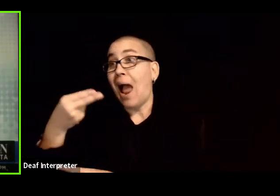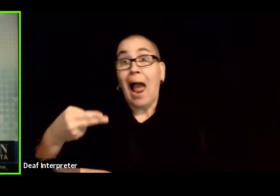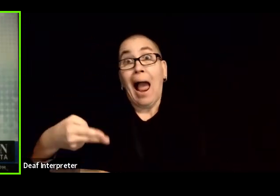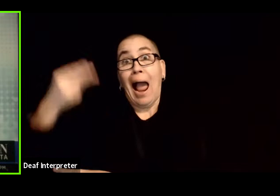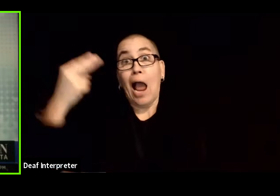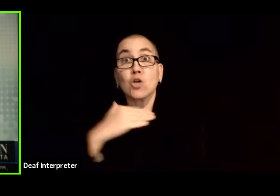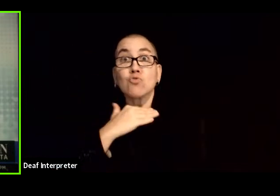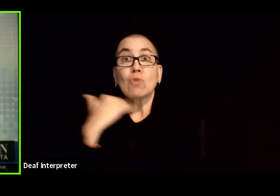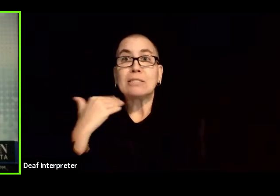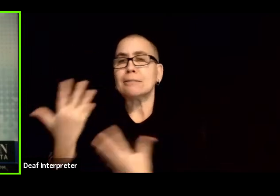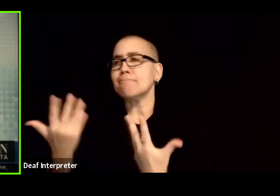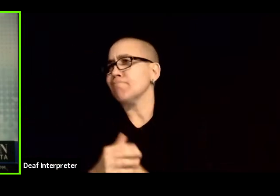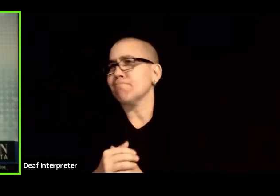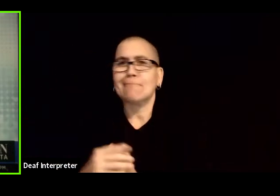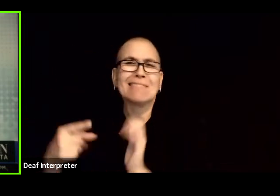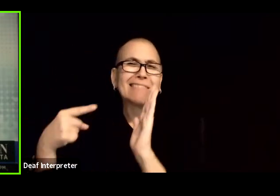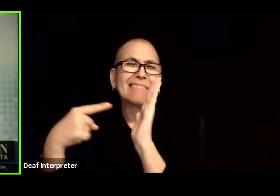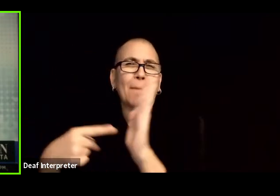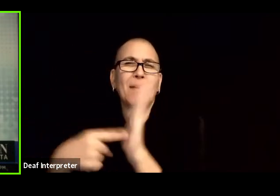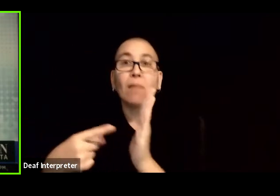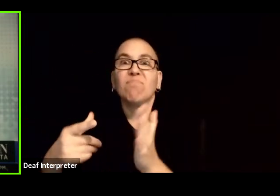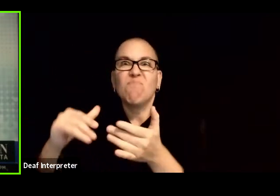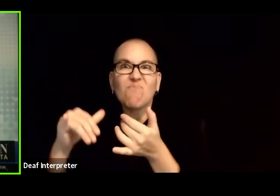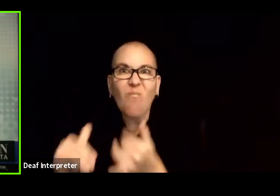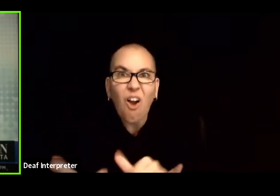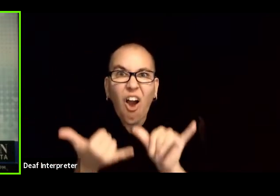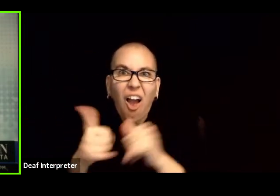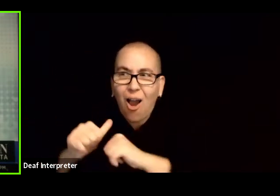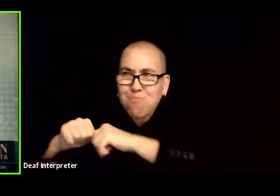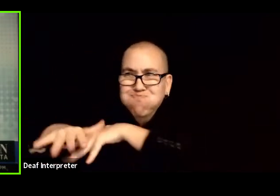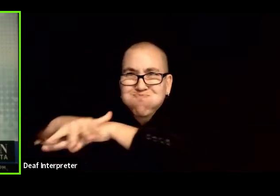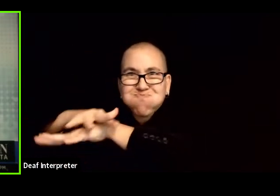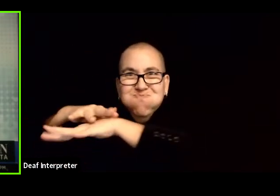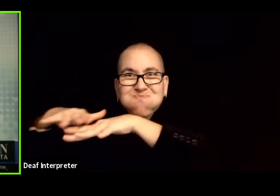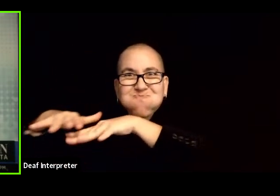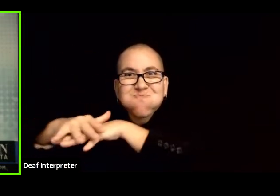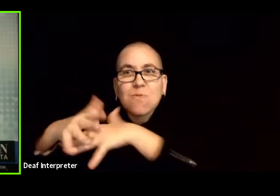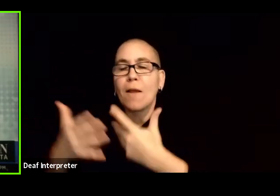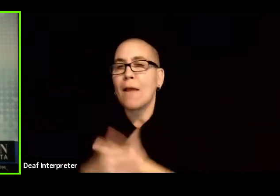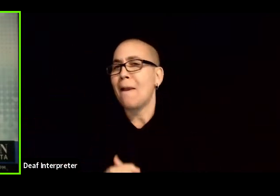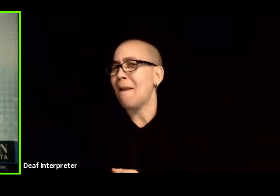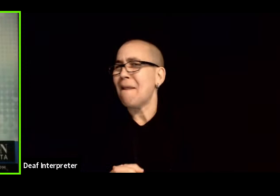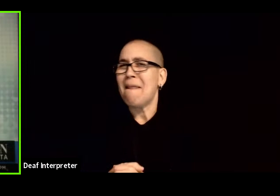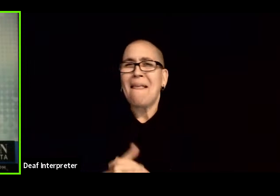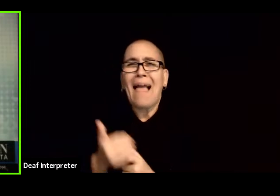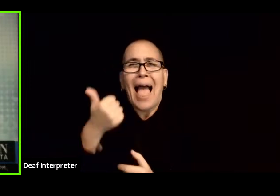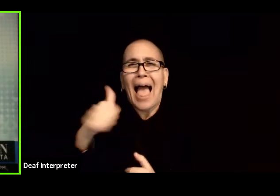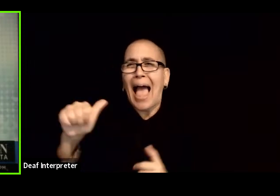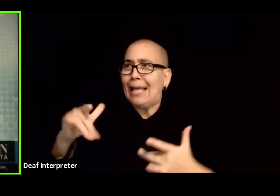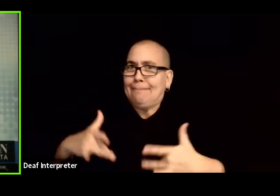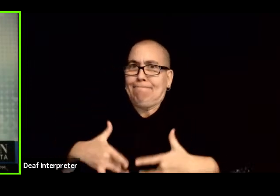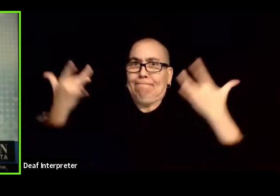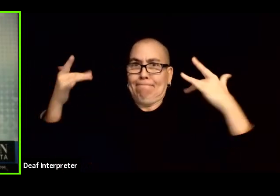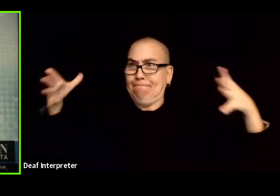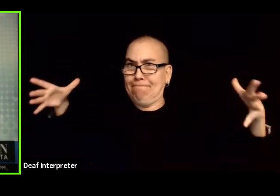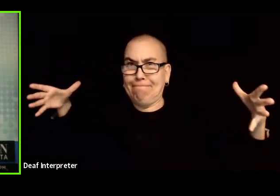indoor parties, gathering in large groups. Going trick-or-treating door to door